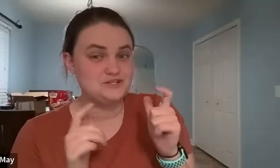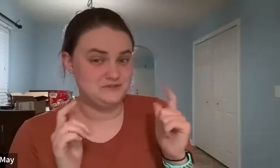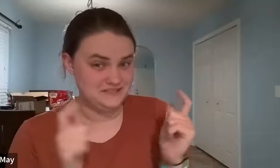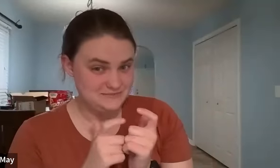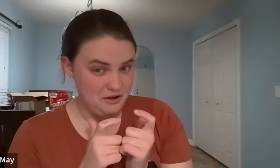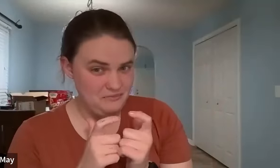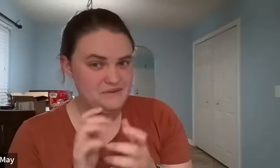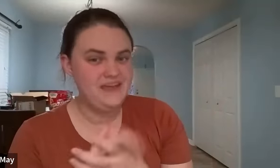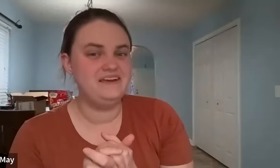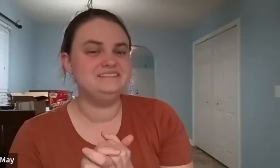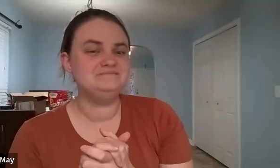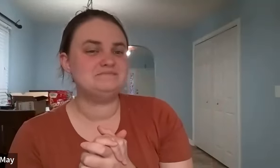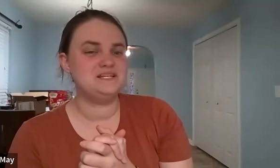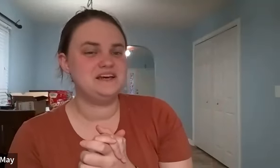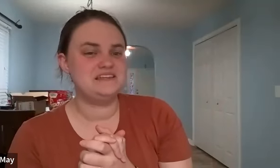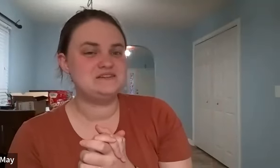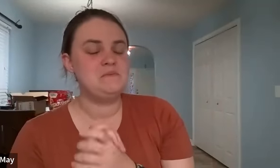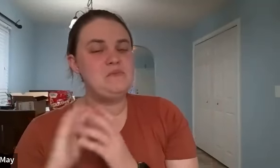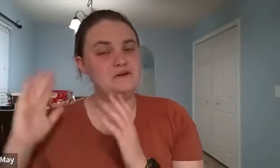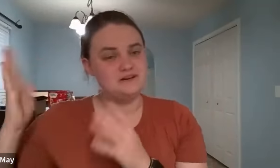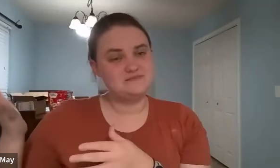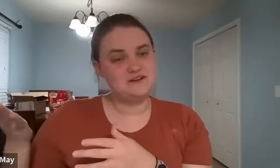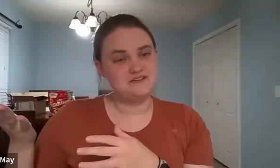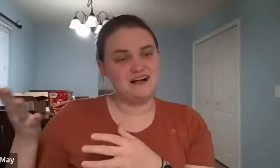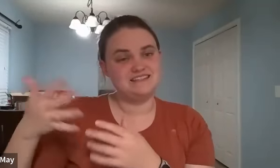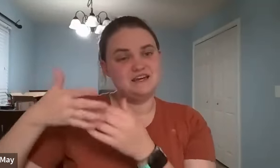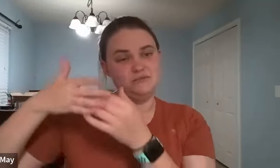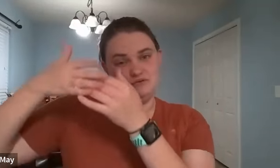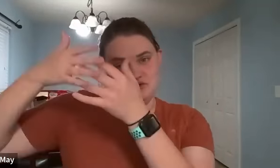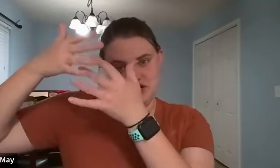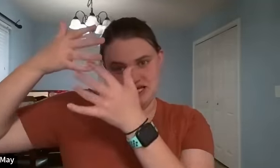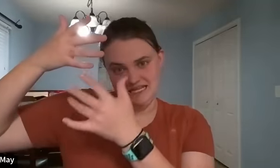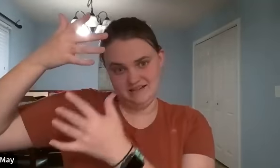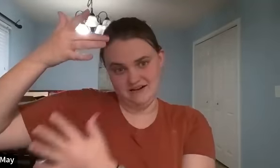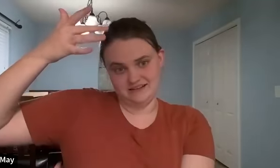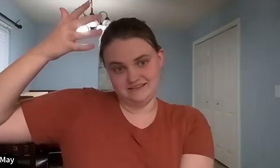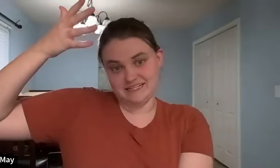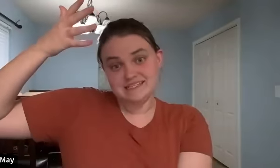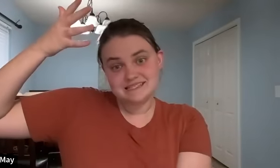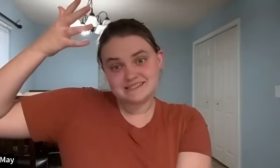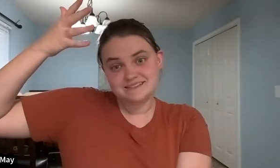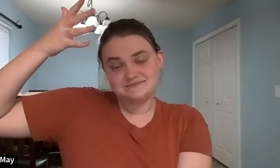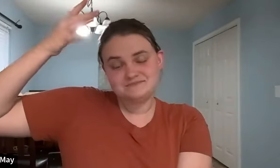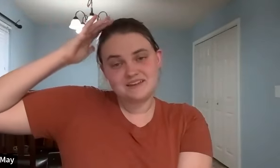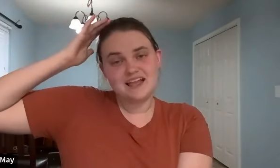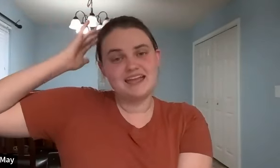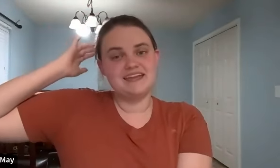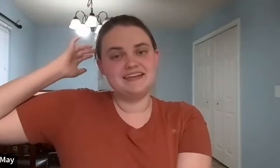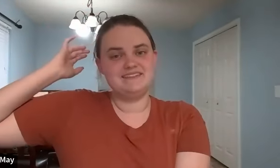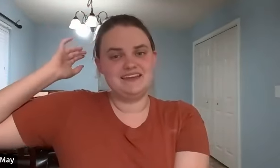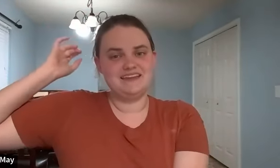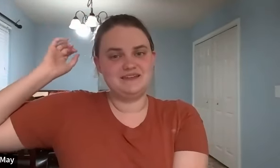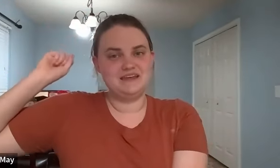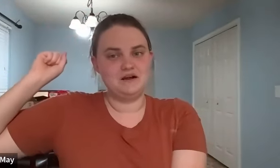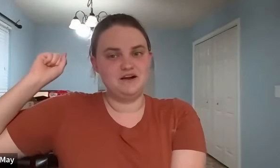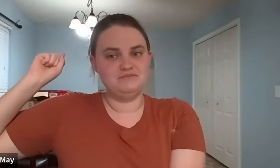really small because there are some other classes that'll be really long in lists and they can get